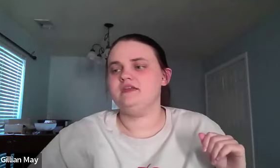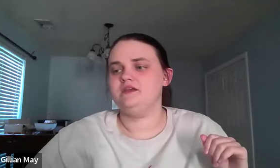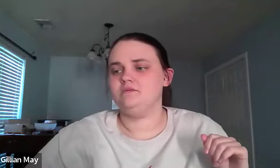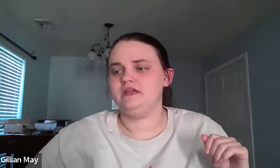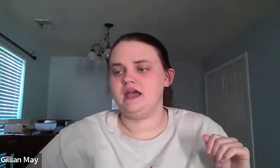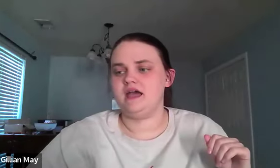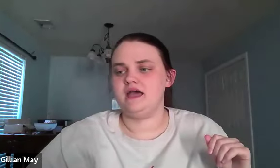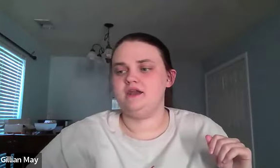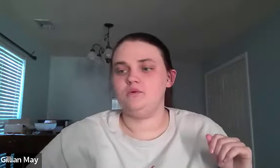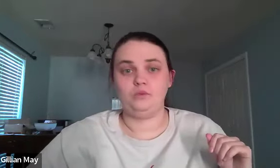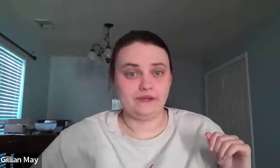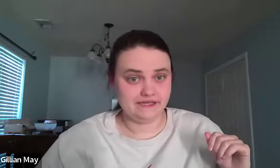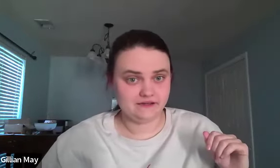Then we had week.